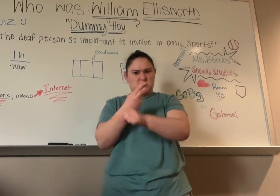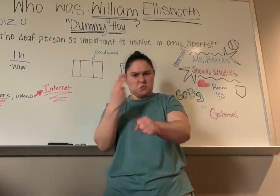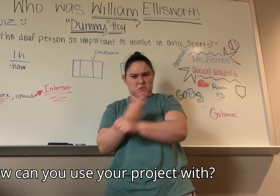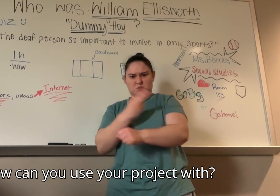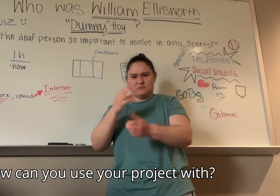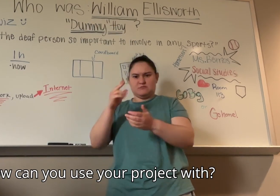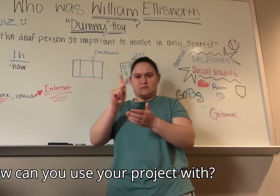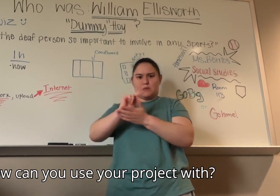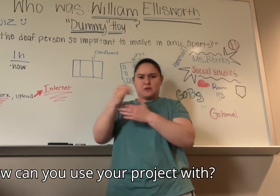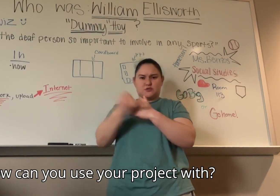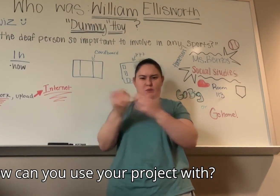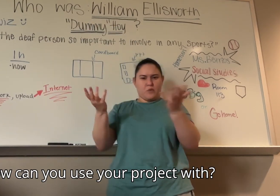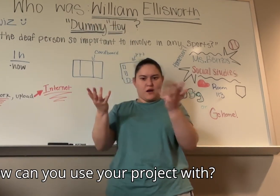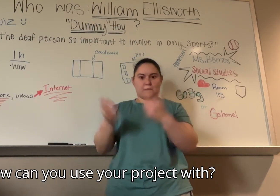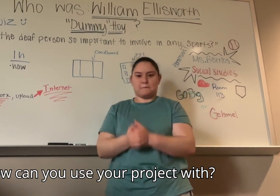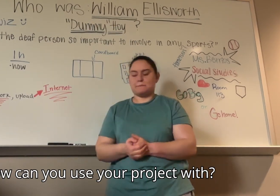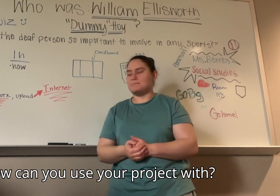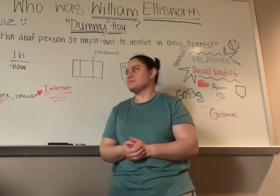How can you use your project with?